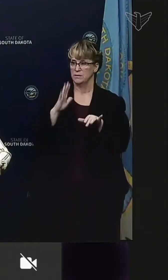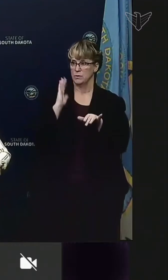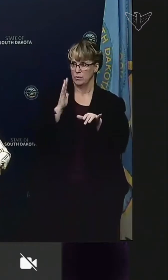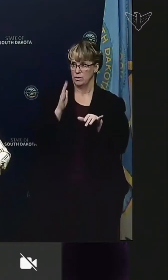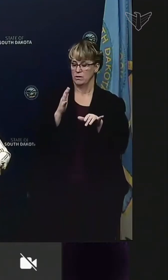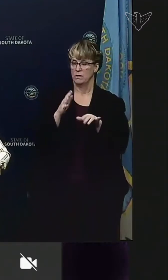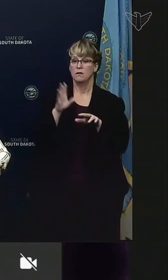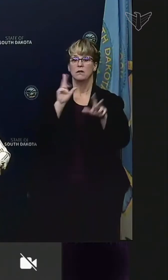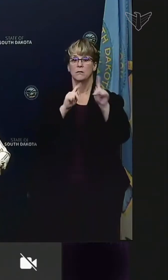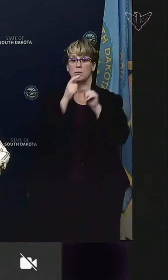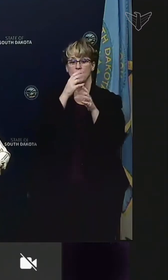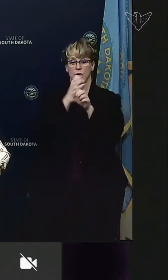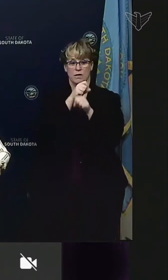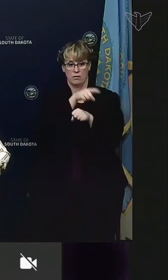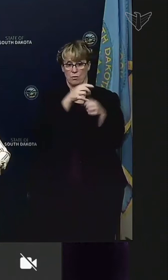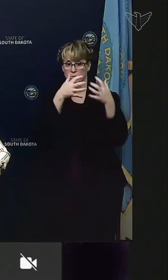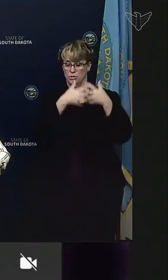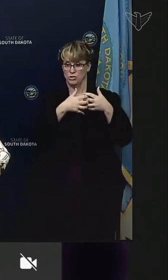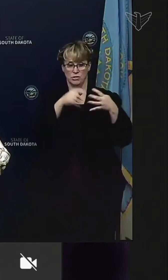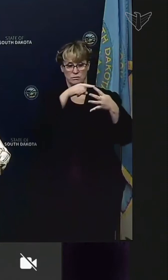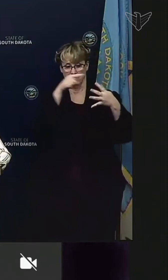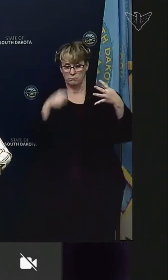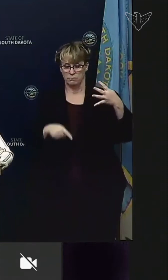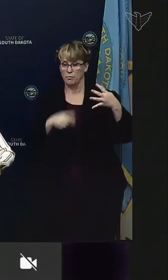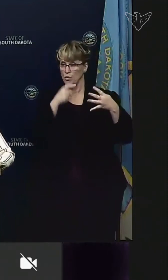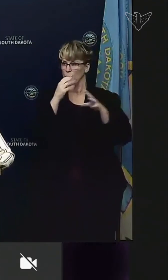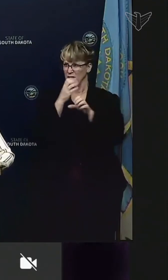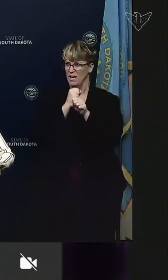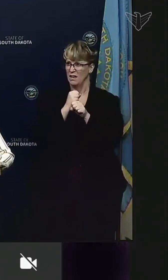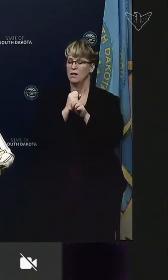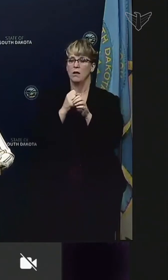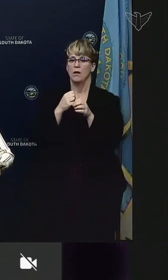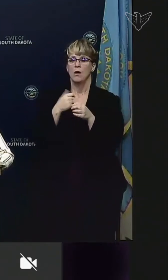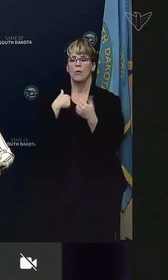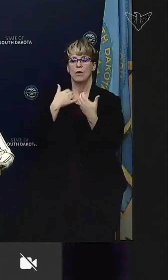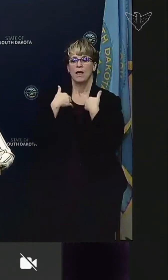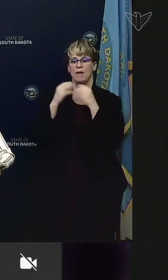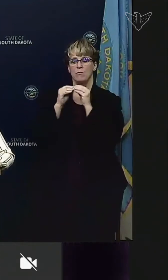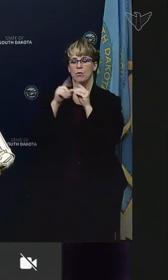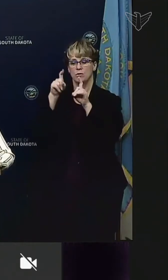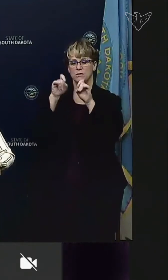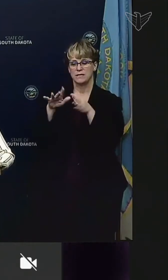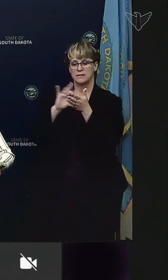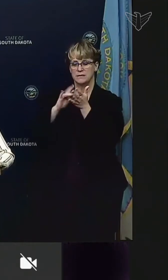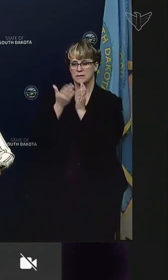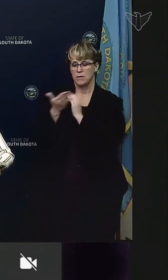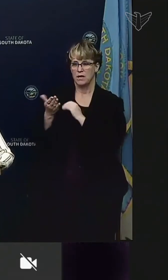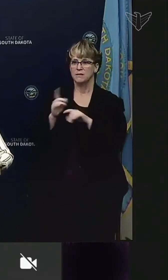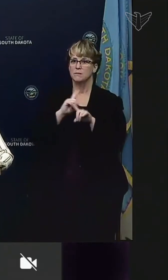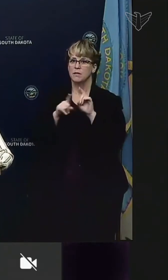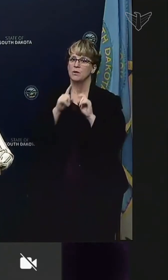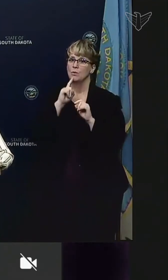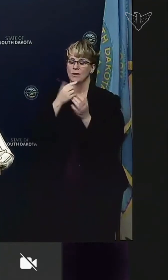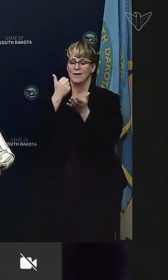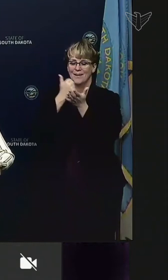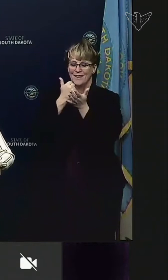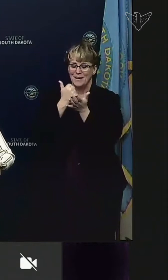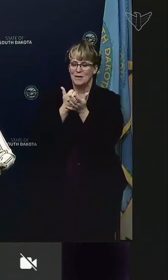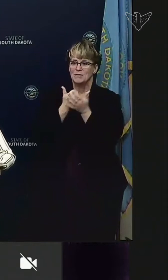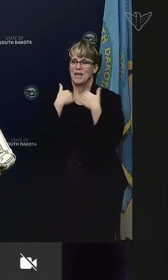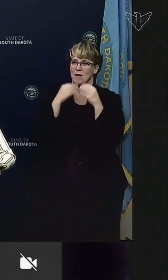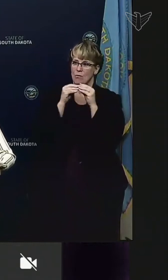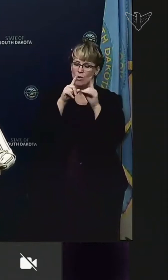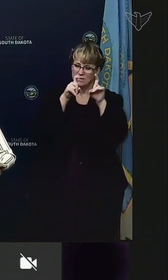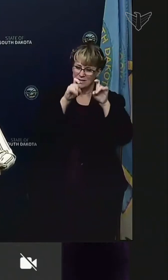and the folks that will be getting these machines will be working to get additional testing supplies, but this really helps us get